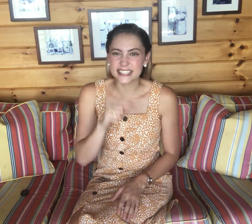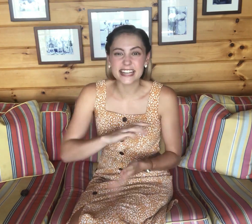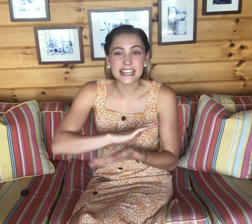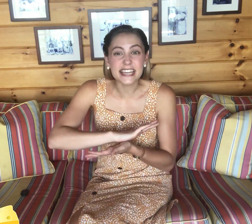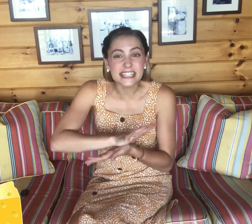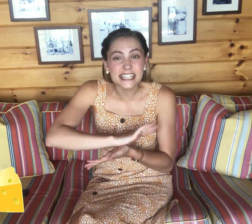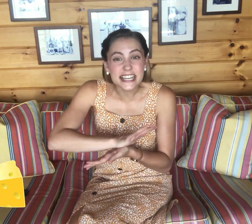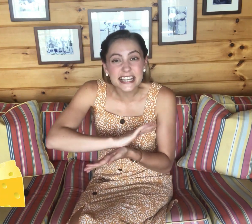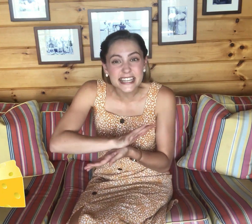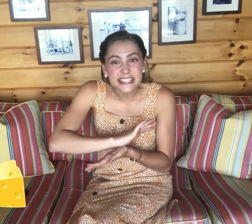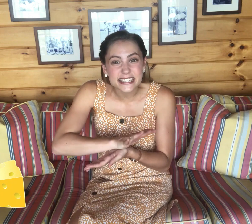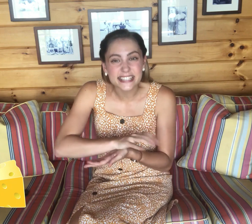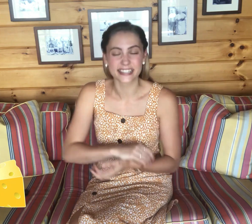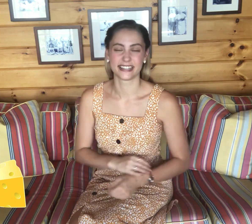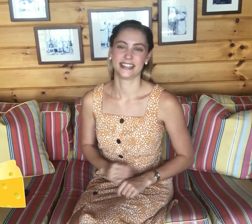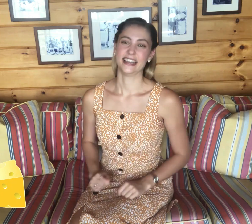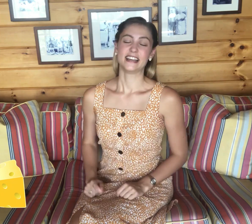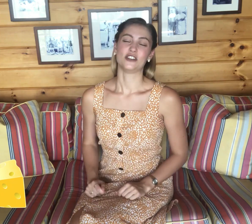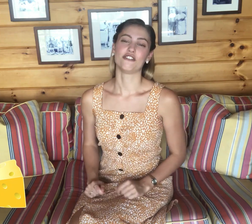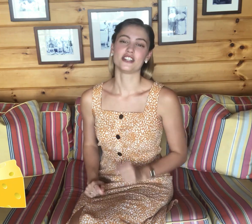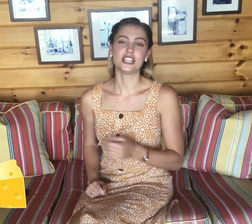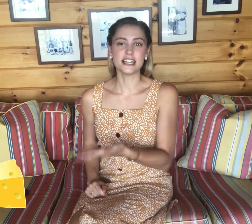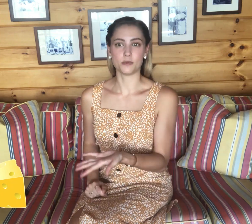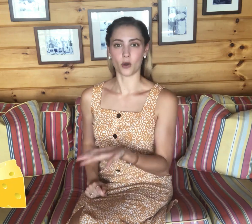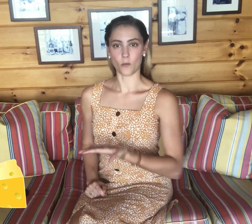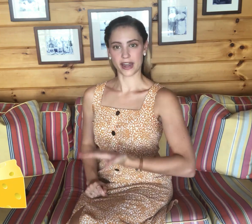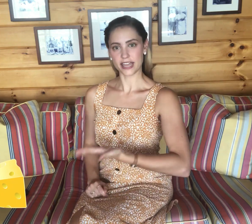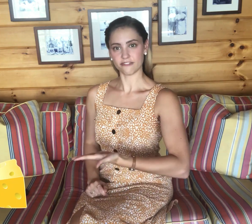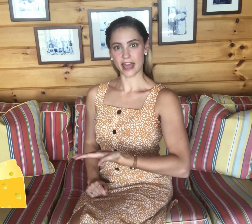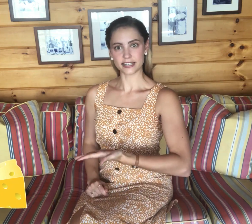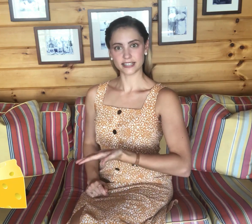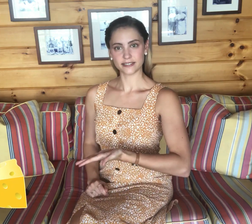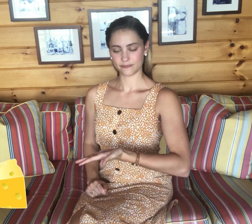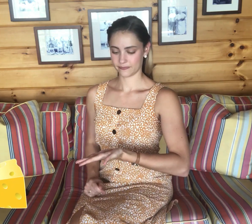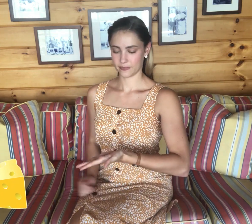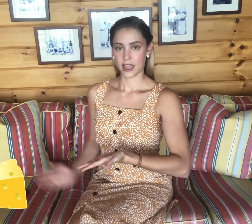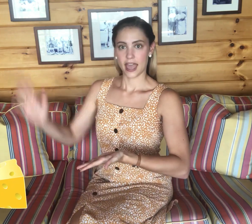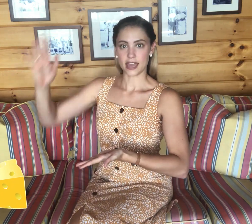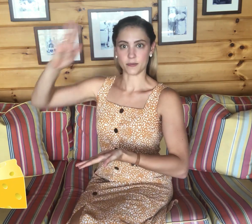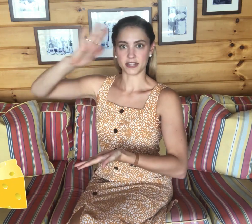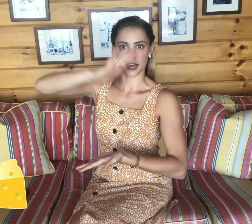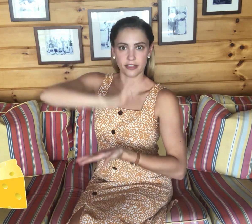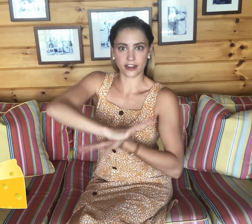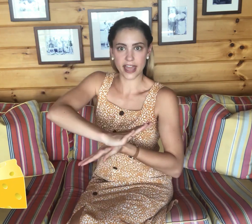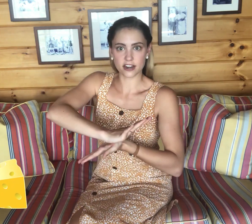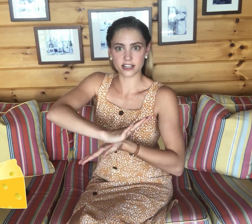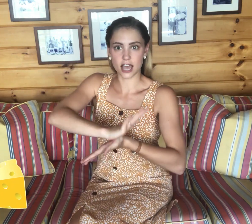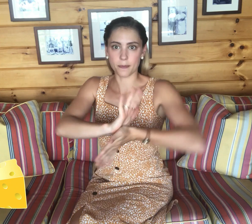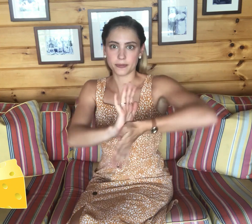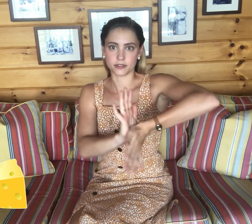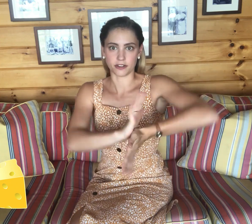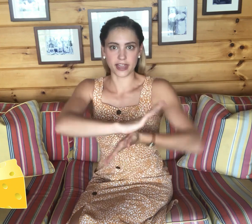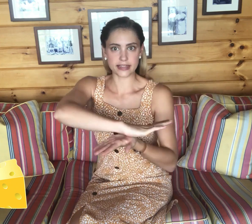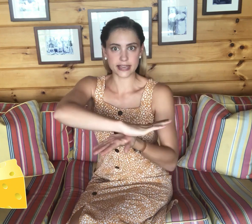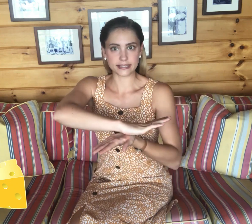Okay, now of course the cat takes the mouse. For mouse, just pretend you're tapping on a